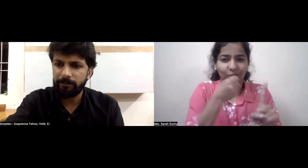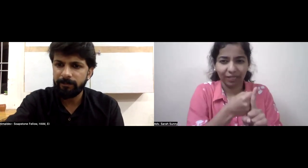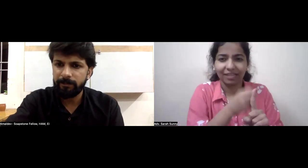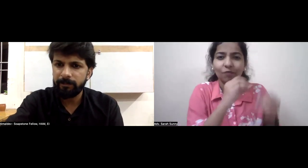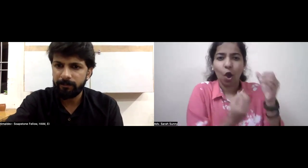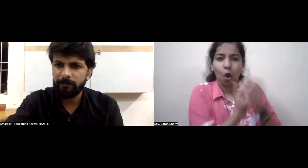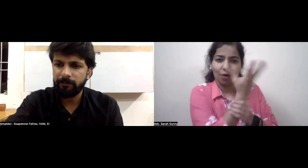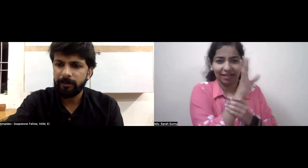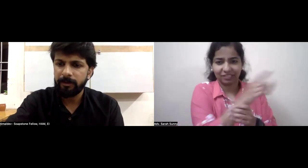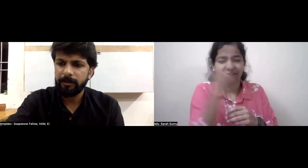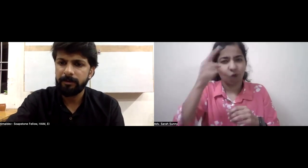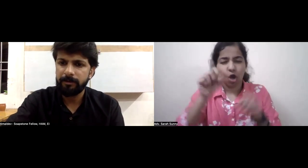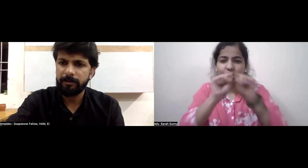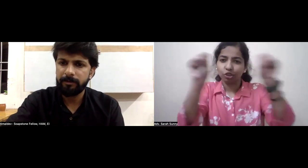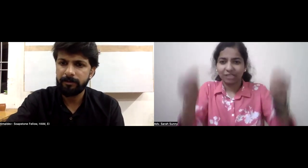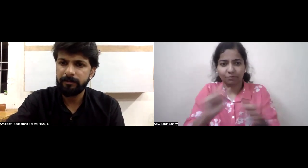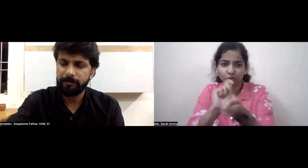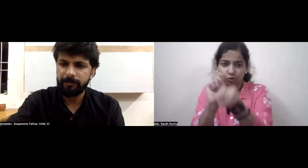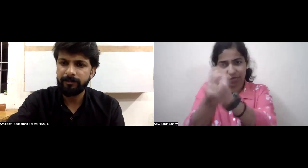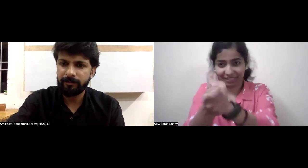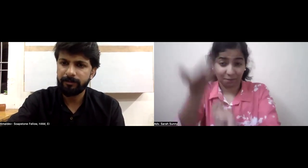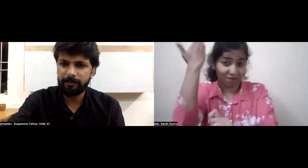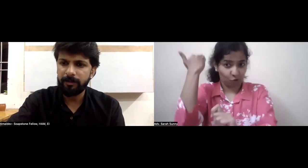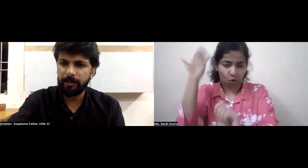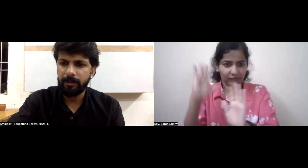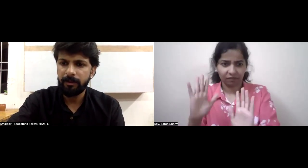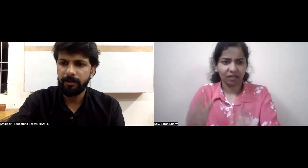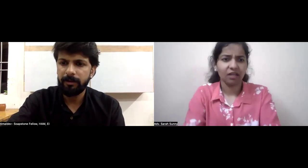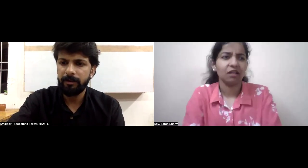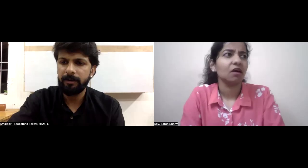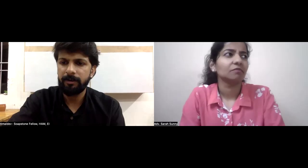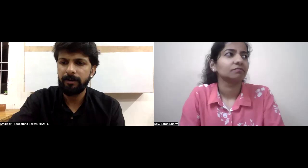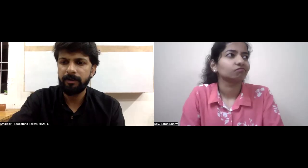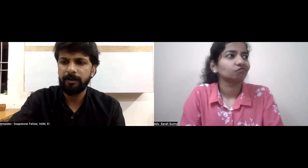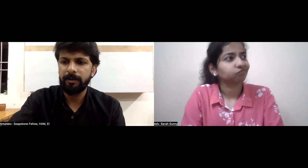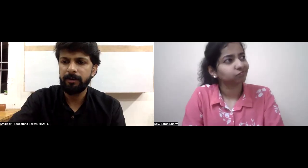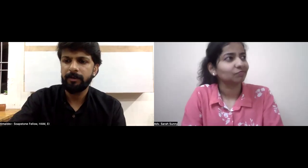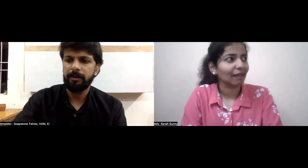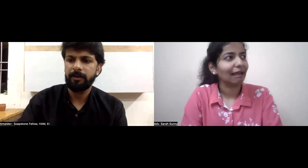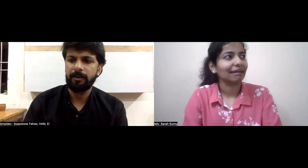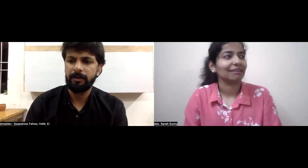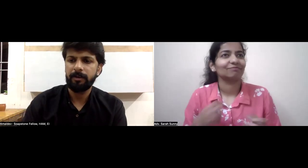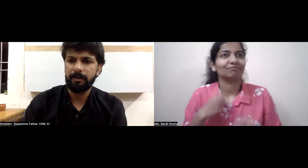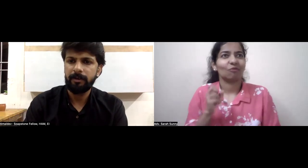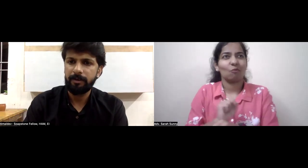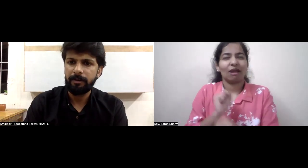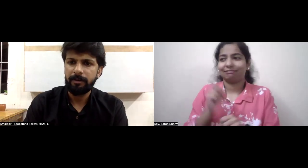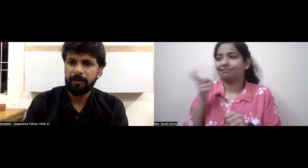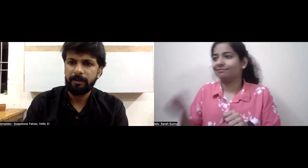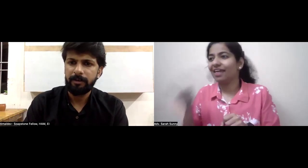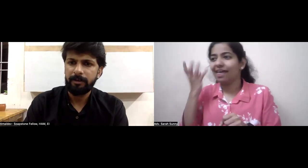yes, I was working on a disability advocacy. I wanted to change the system, and I